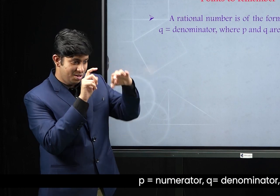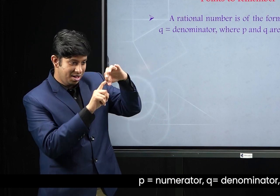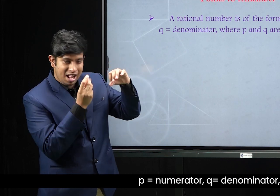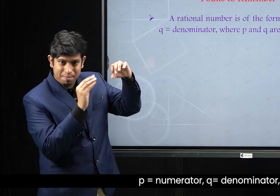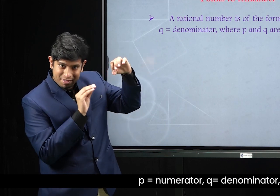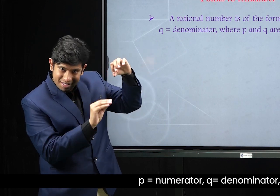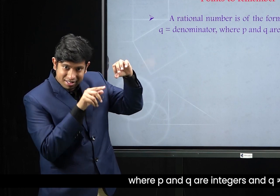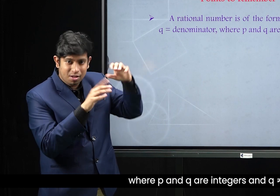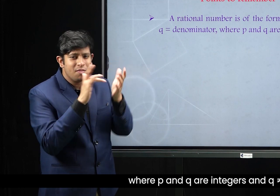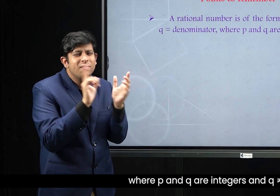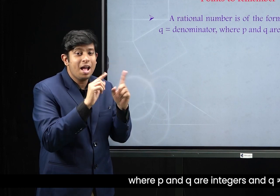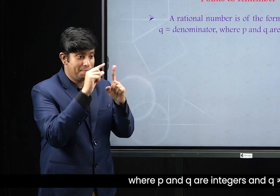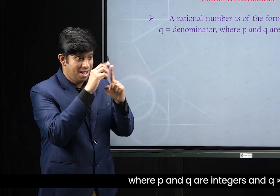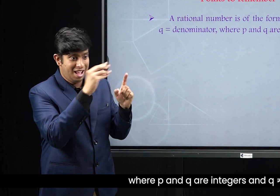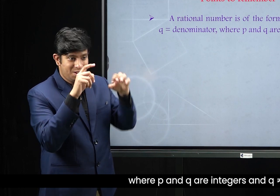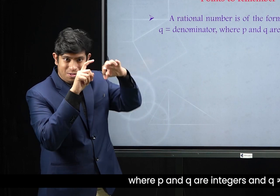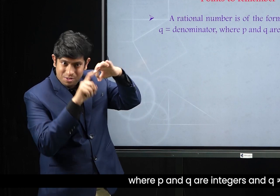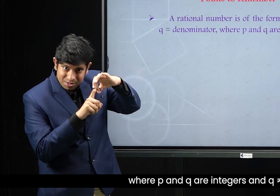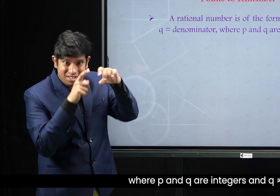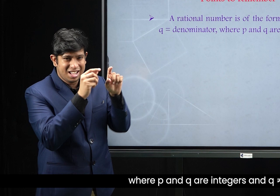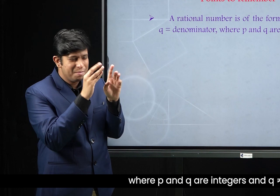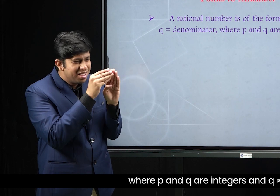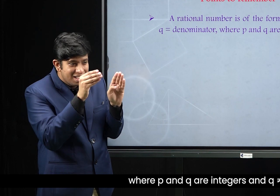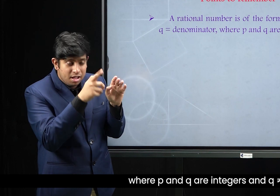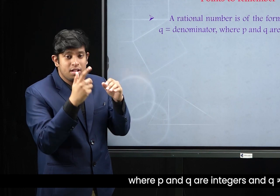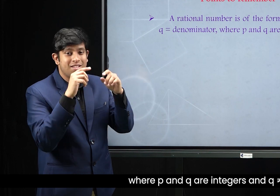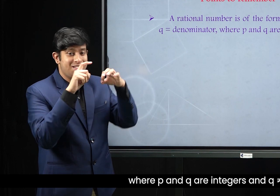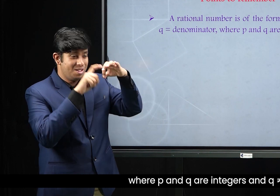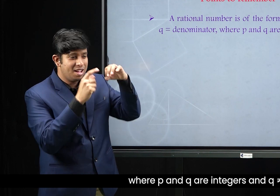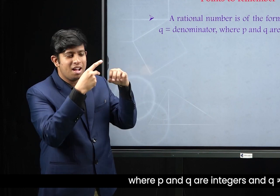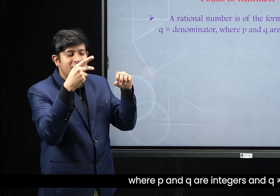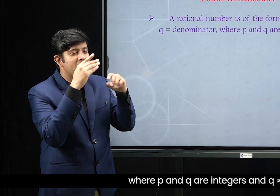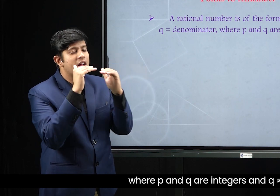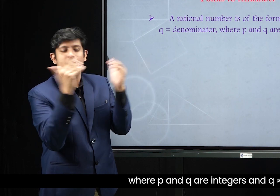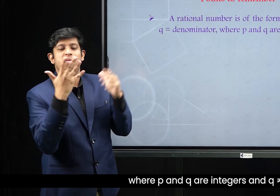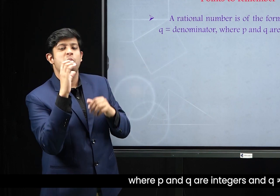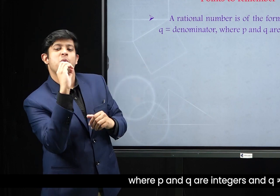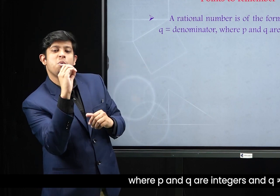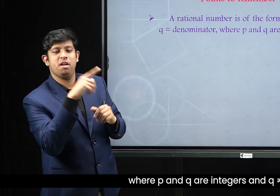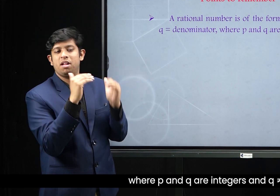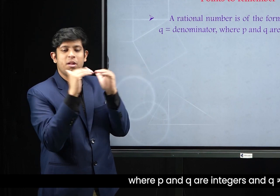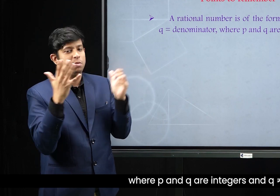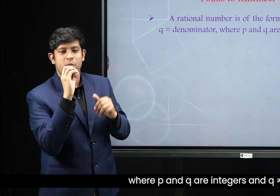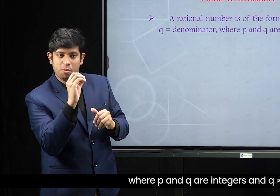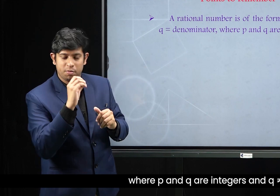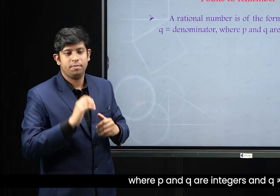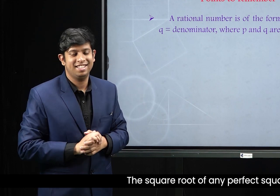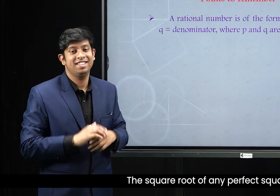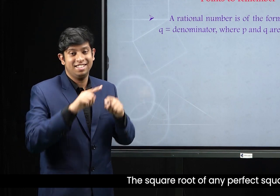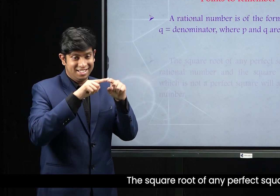denominator, where p and q are integers and q not equal to 0. The square